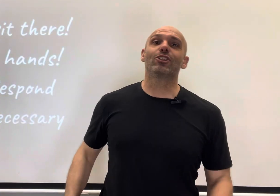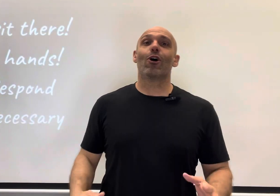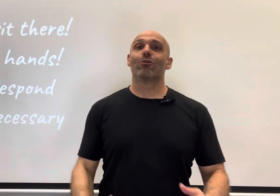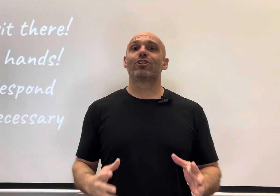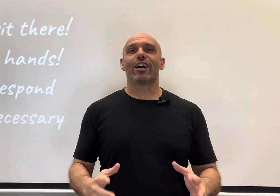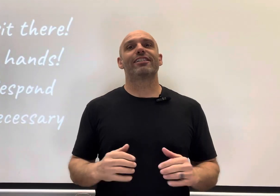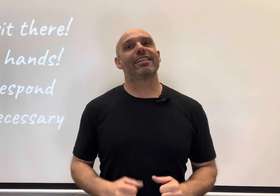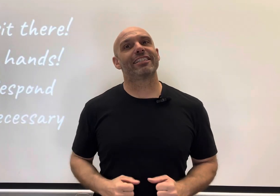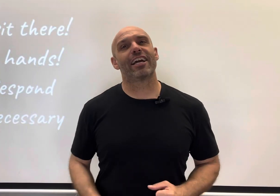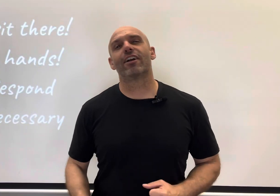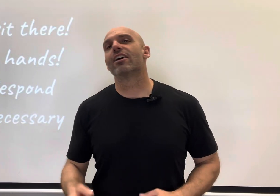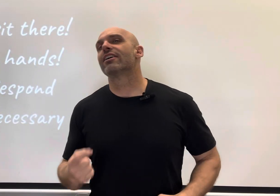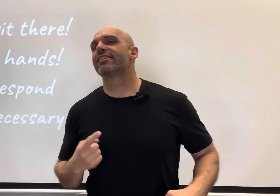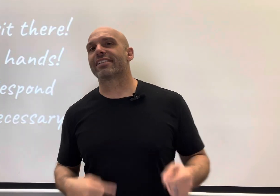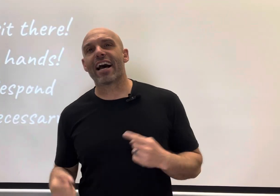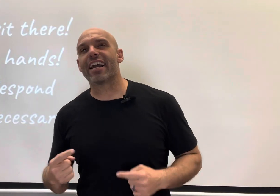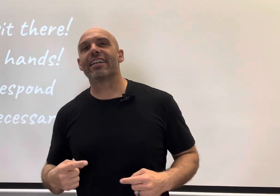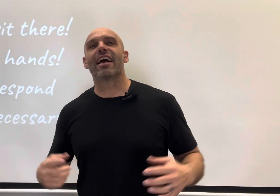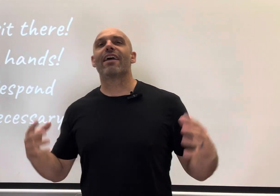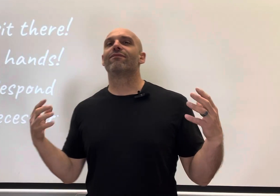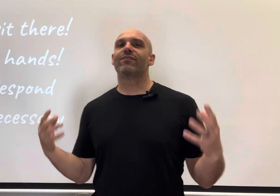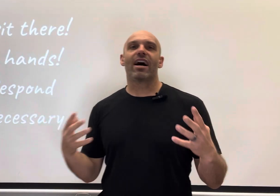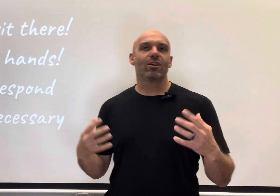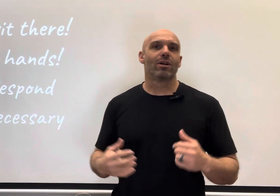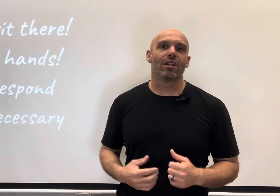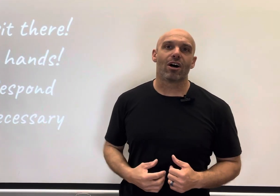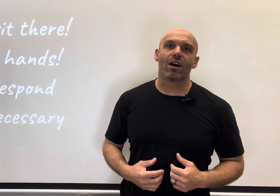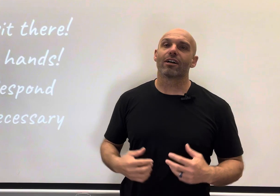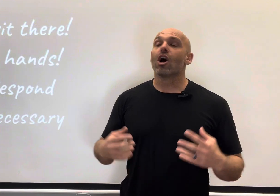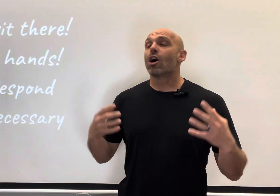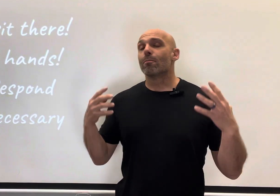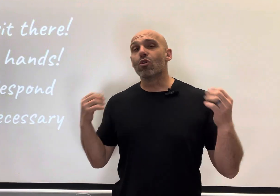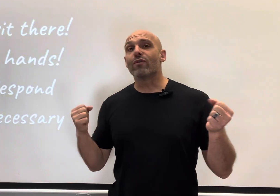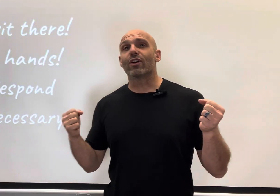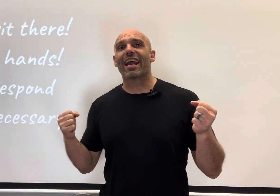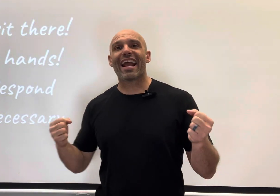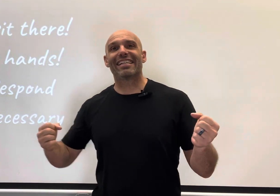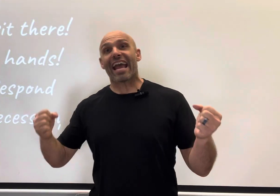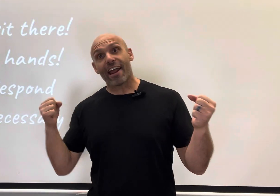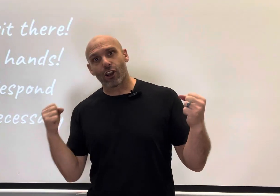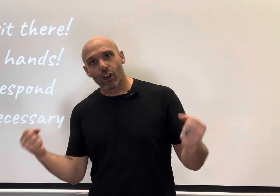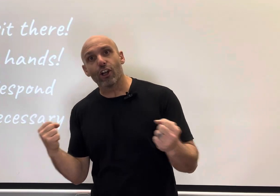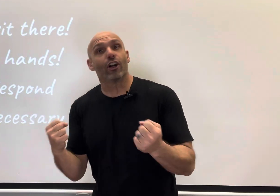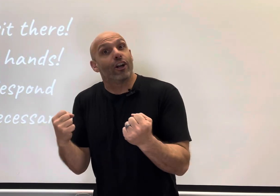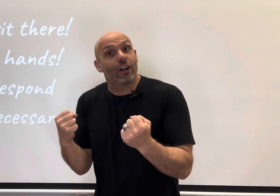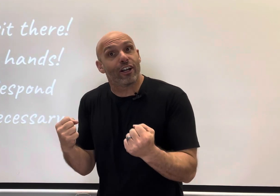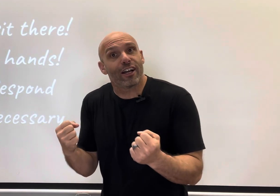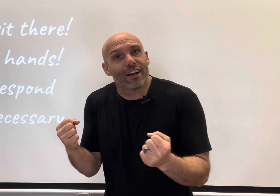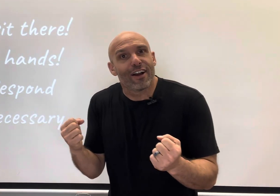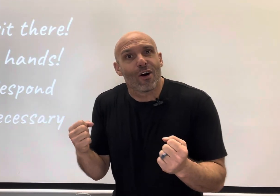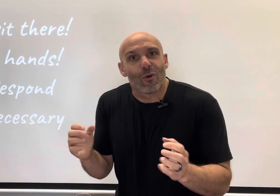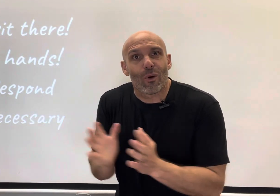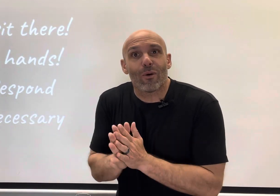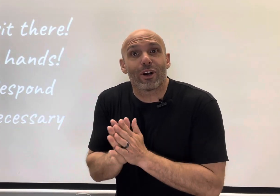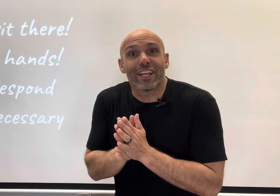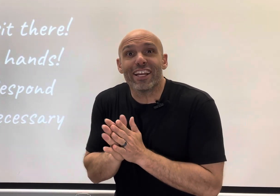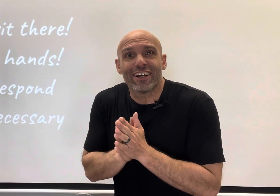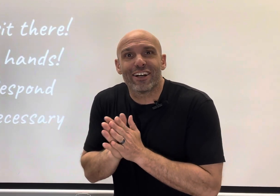don't just sit there, sign and follow along. Move your hands and learn what we're here